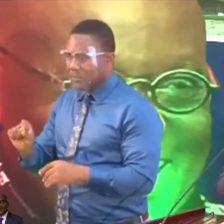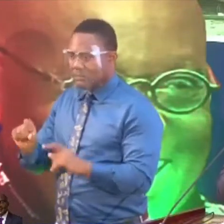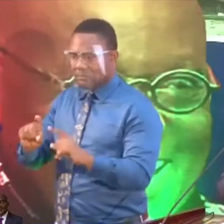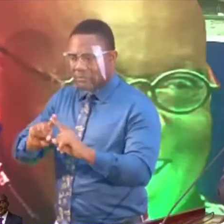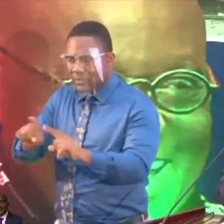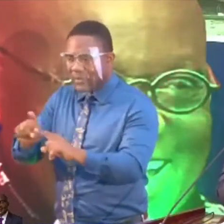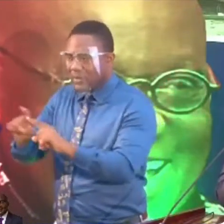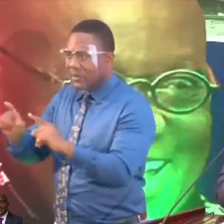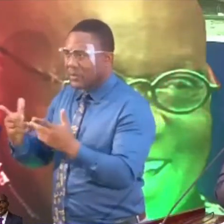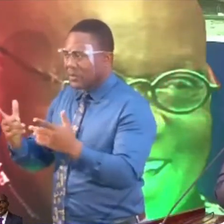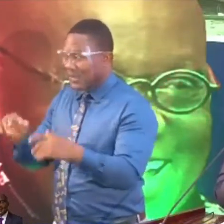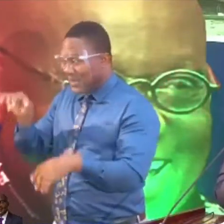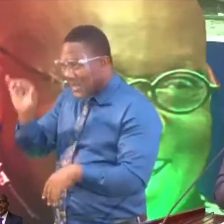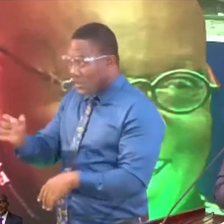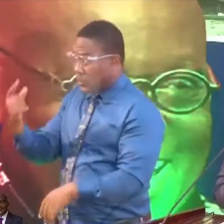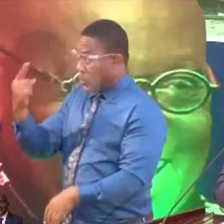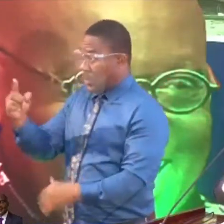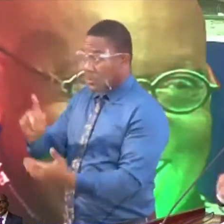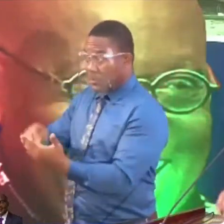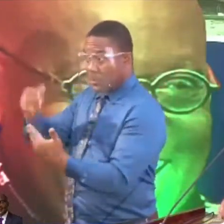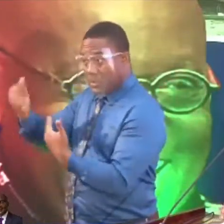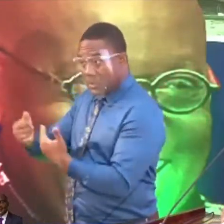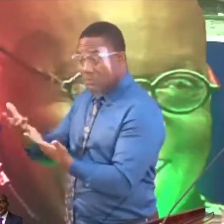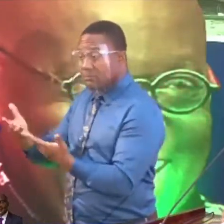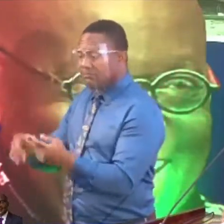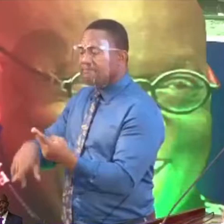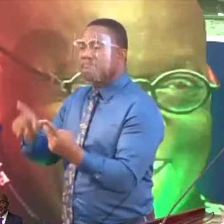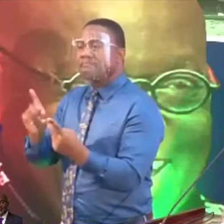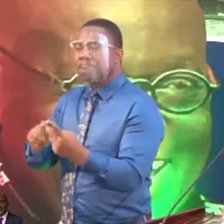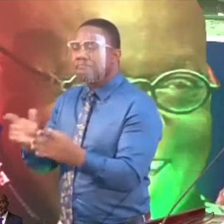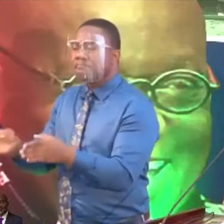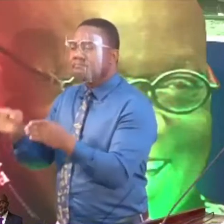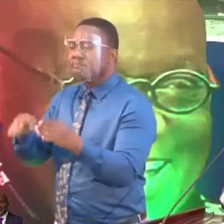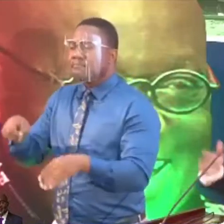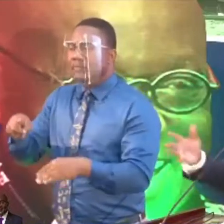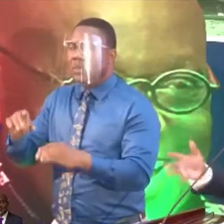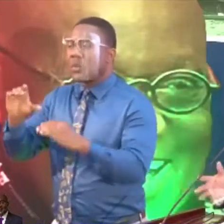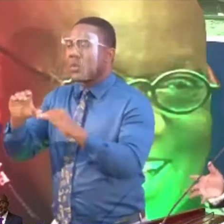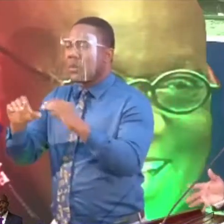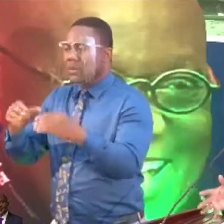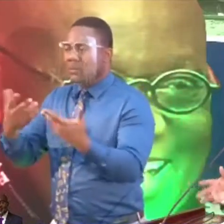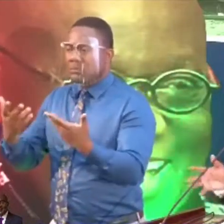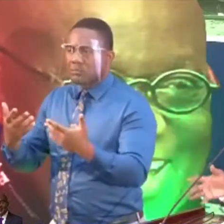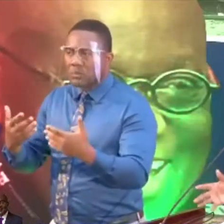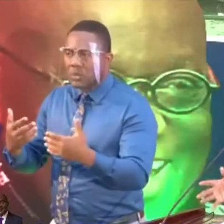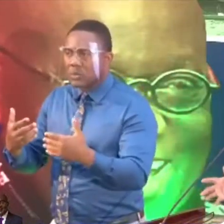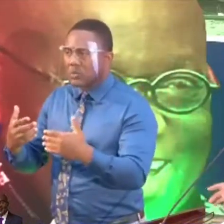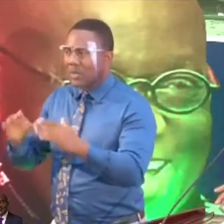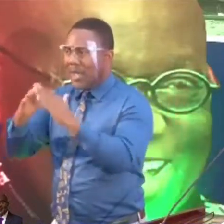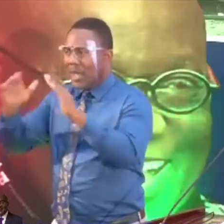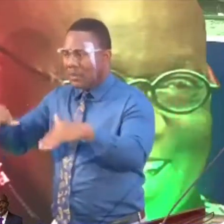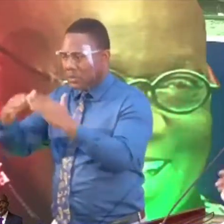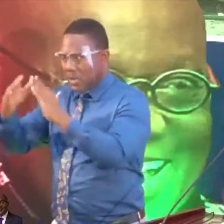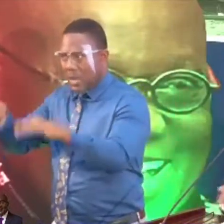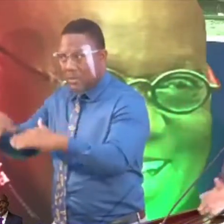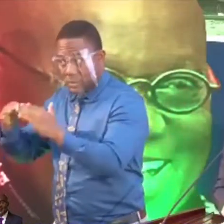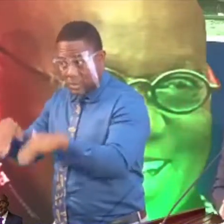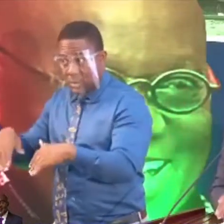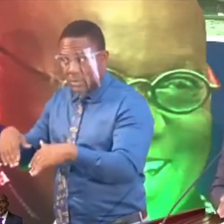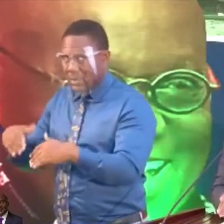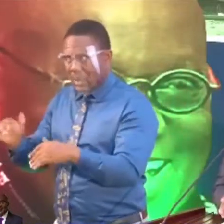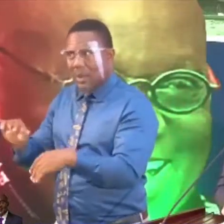will be one project. There will be another project that is constructing 25 units of apartments. That is also one